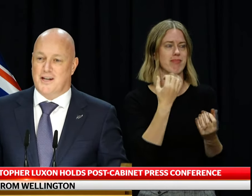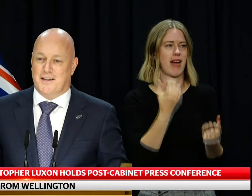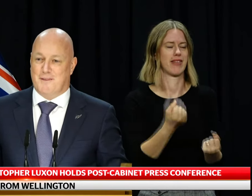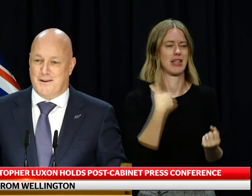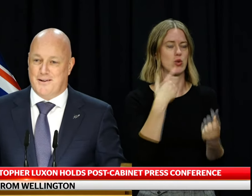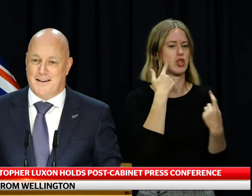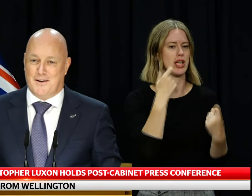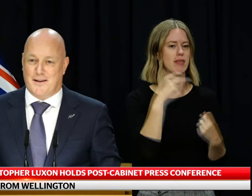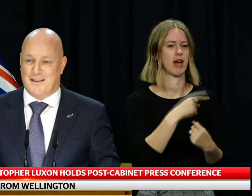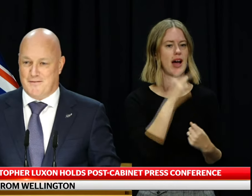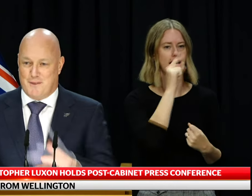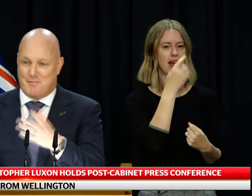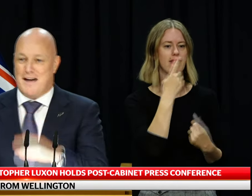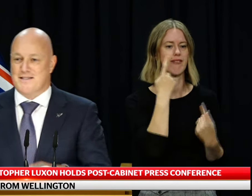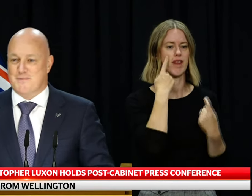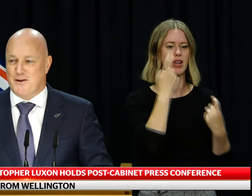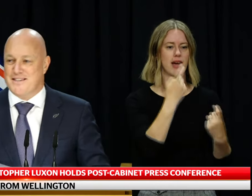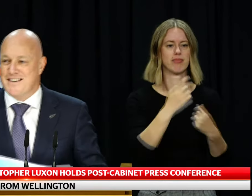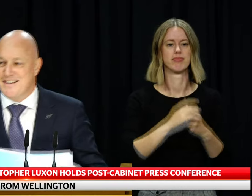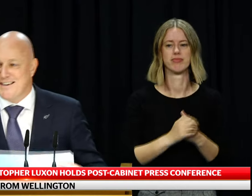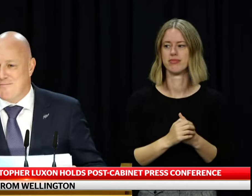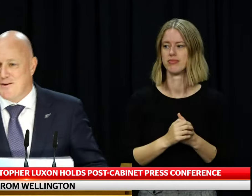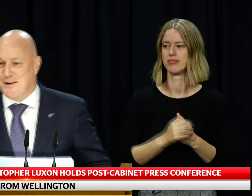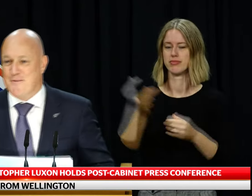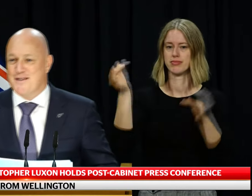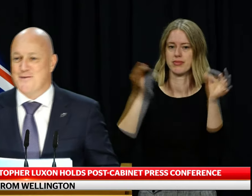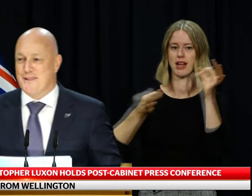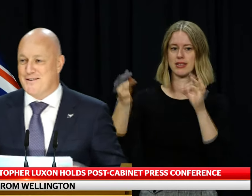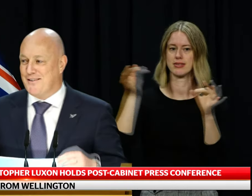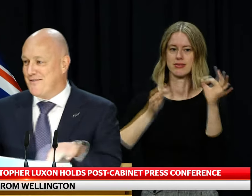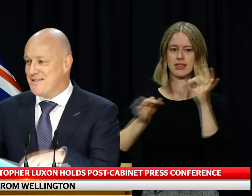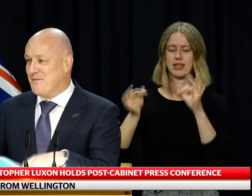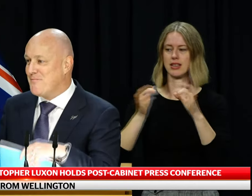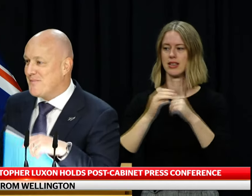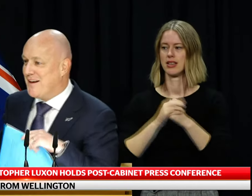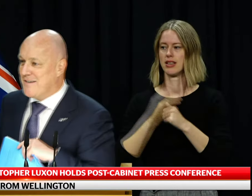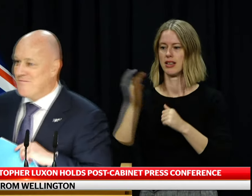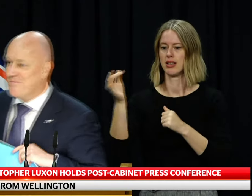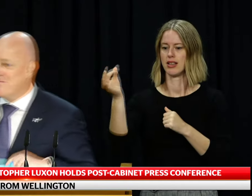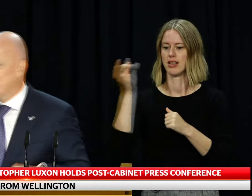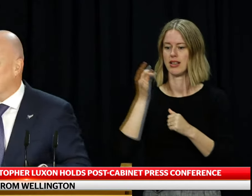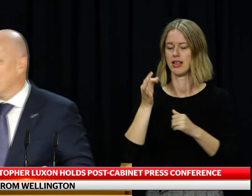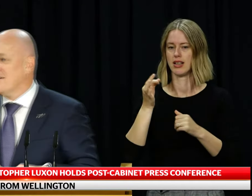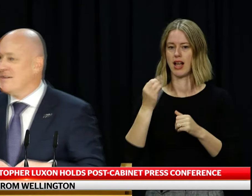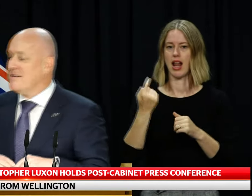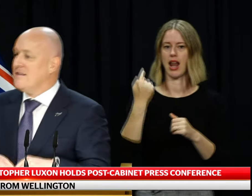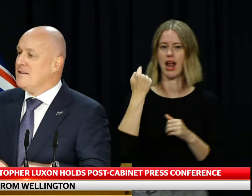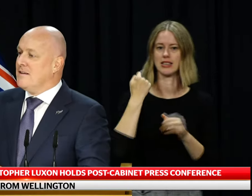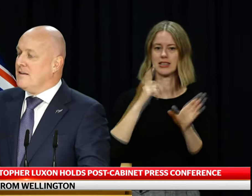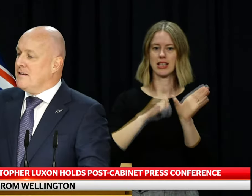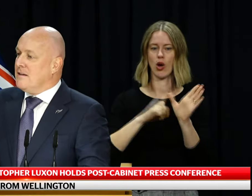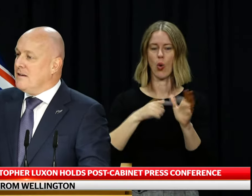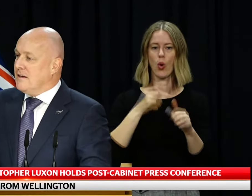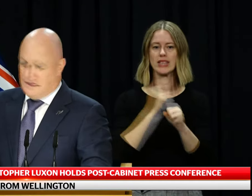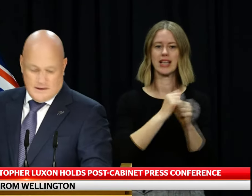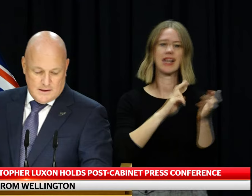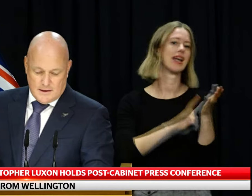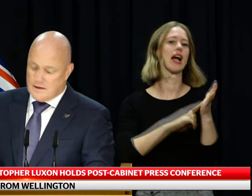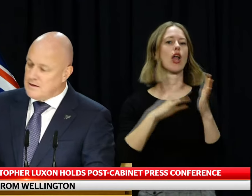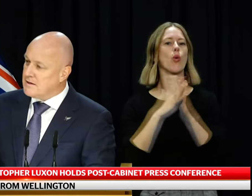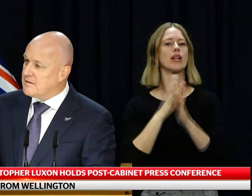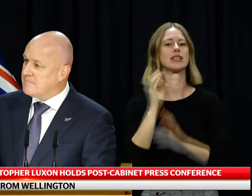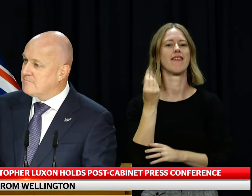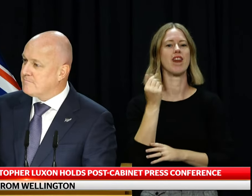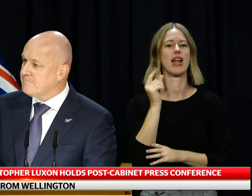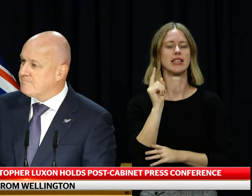without checking it, but I'll give my past experience. But I'll come back to you with that, Toga, if that's helpful. Okay. Nicola Willis, then finance spokeswoman, said there would be,